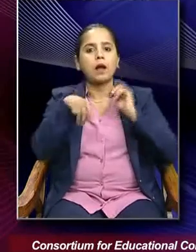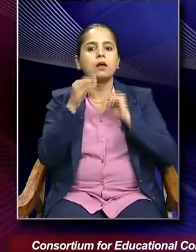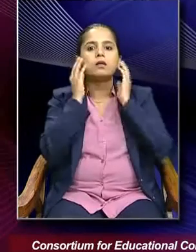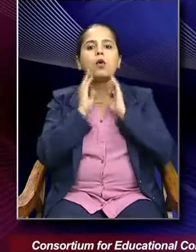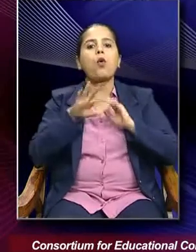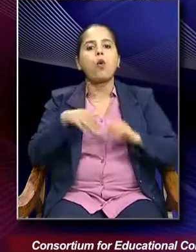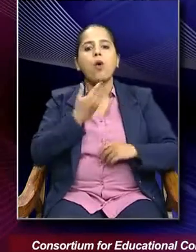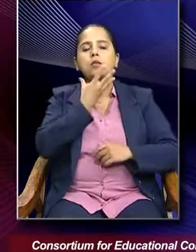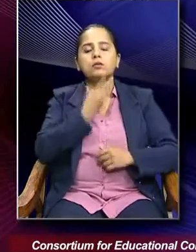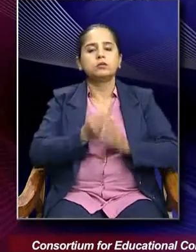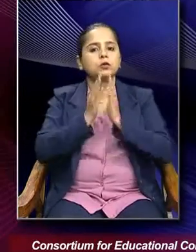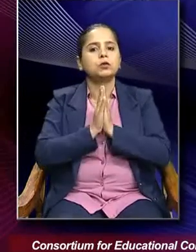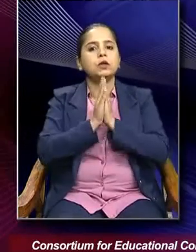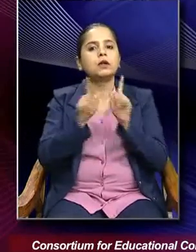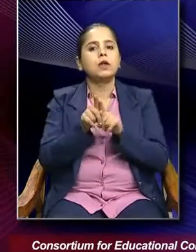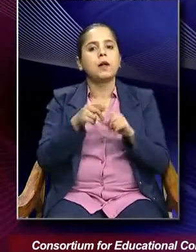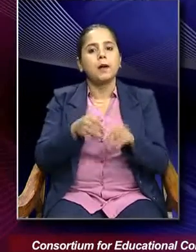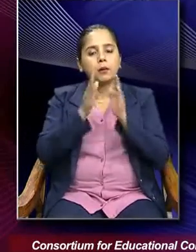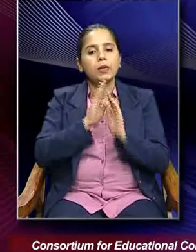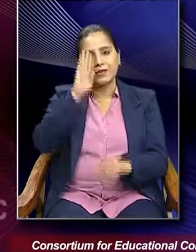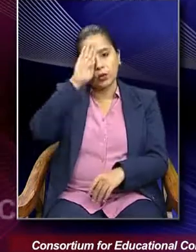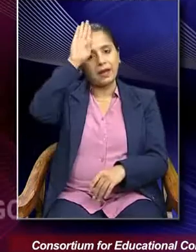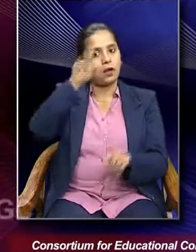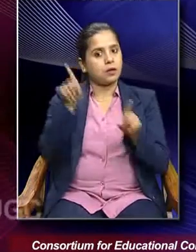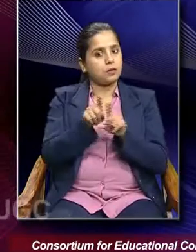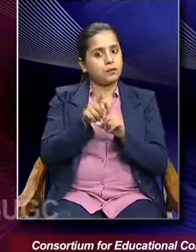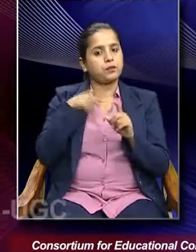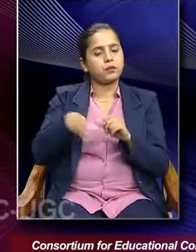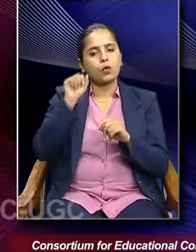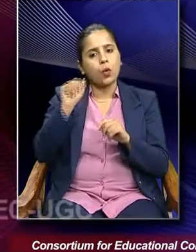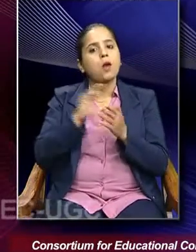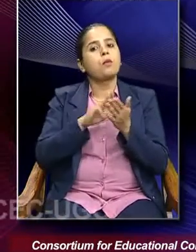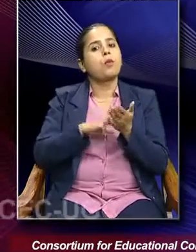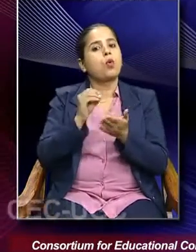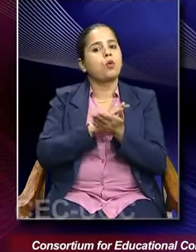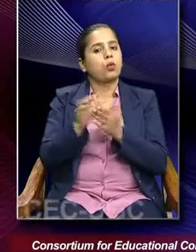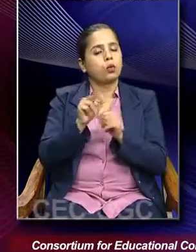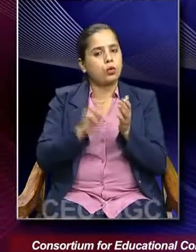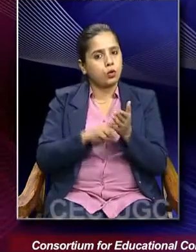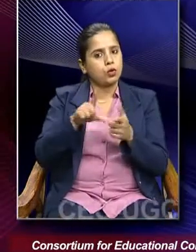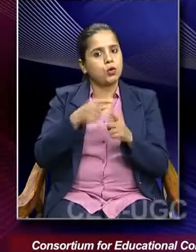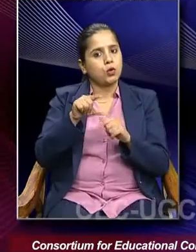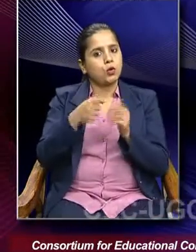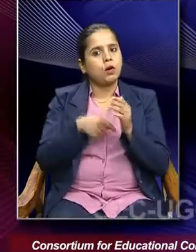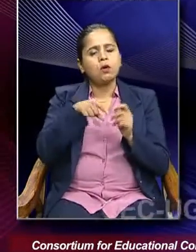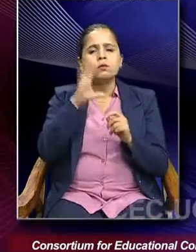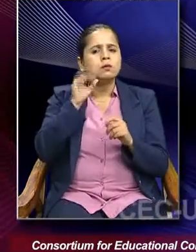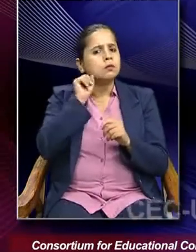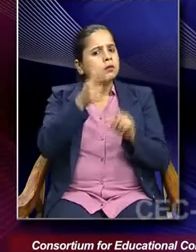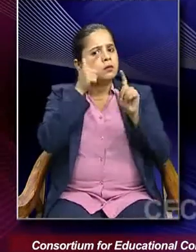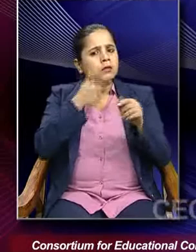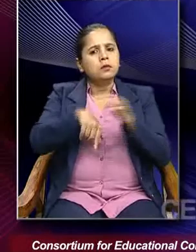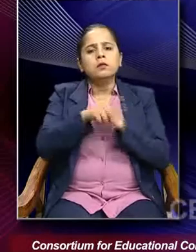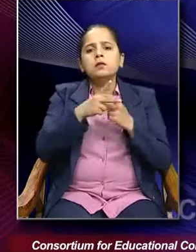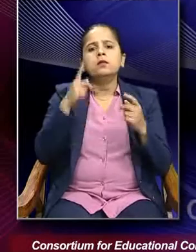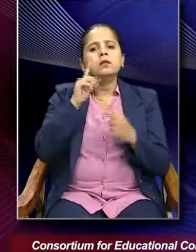man, also known as a priest king, in Mohenjo-daro. The main features of this